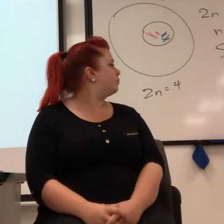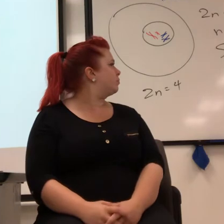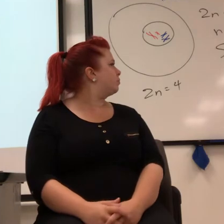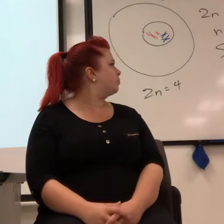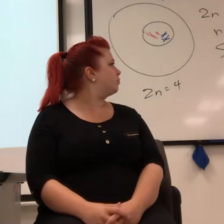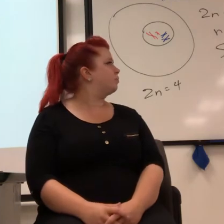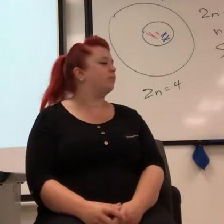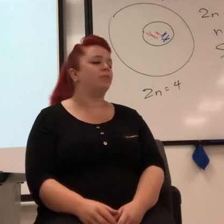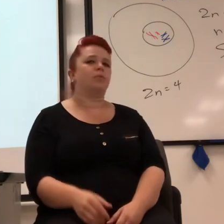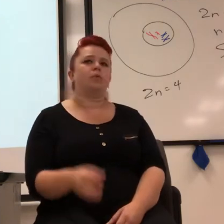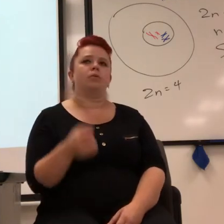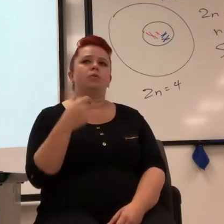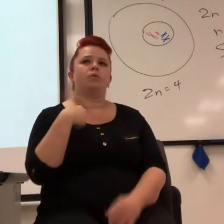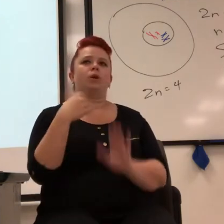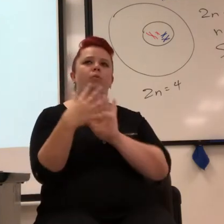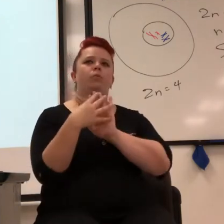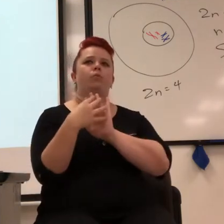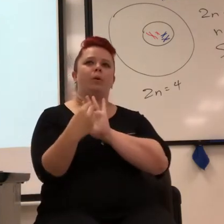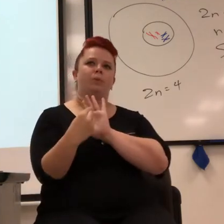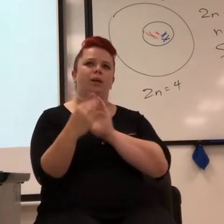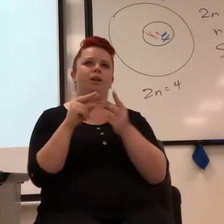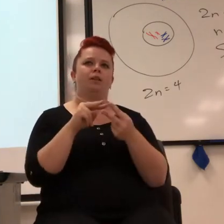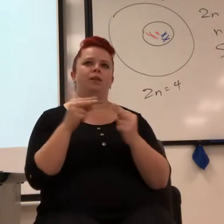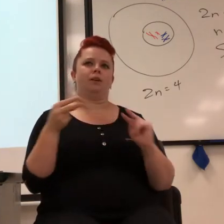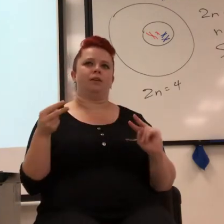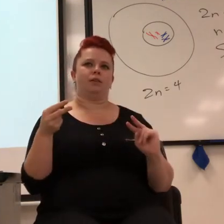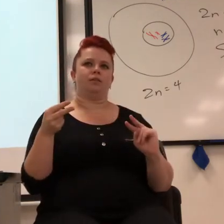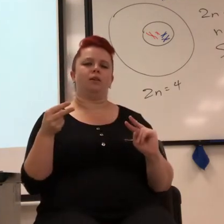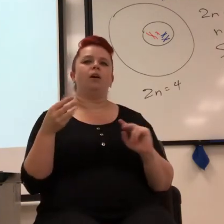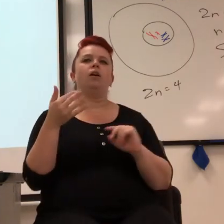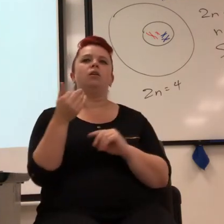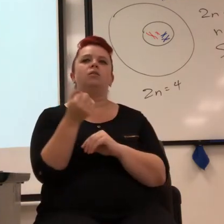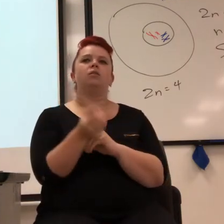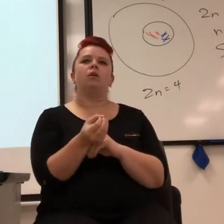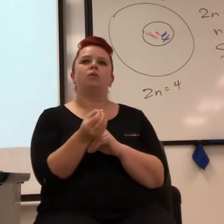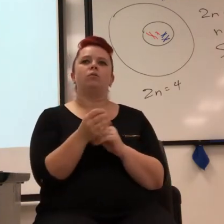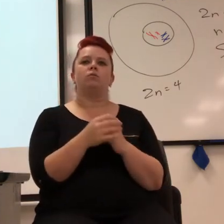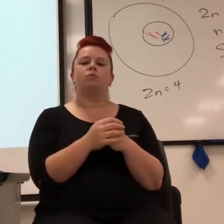I replicated it. Okay. So,